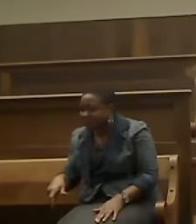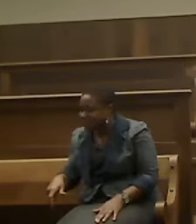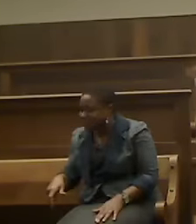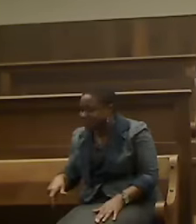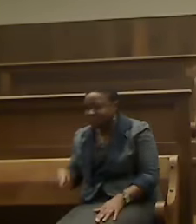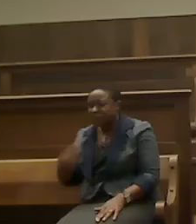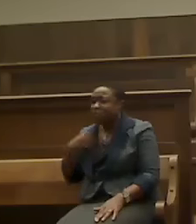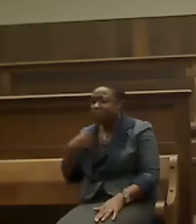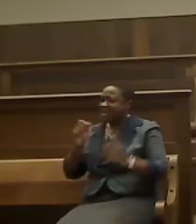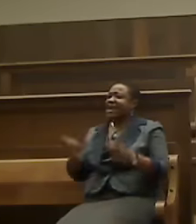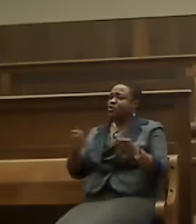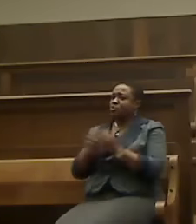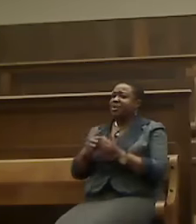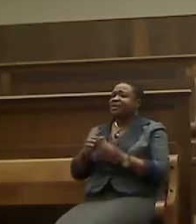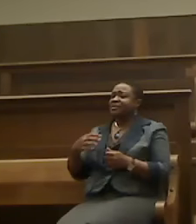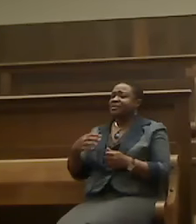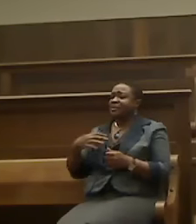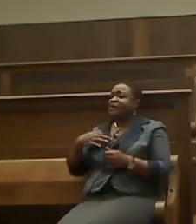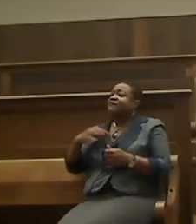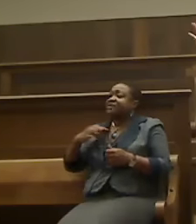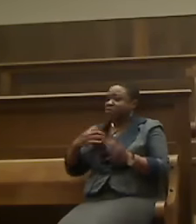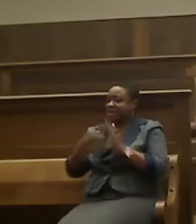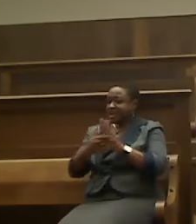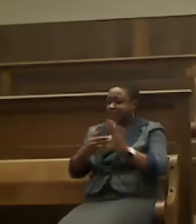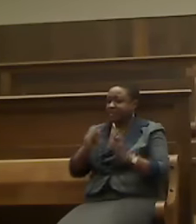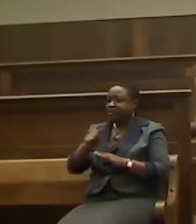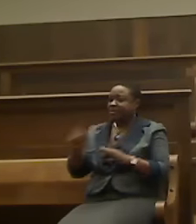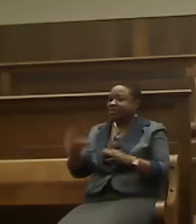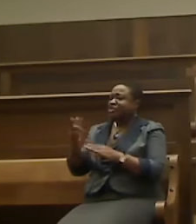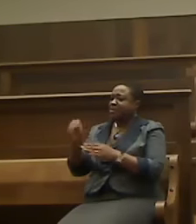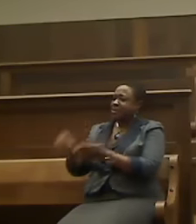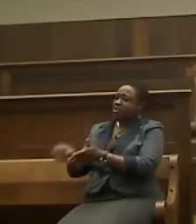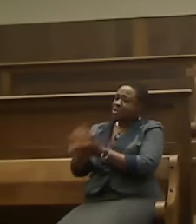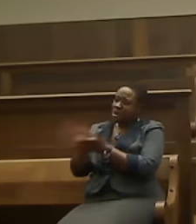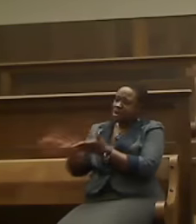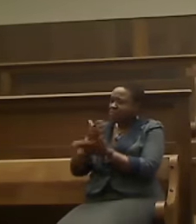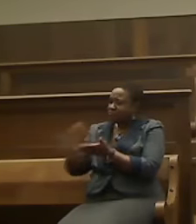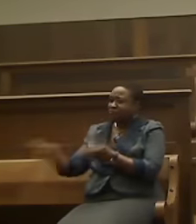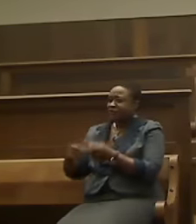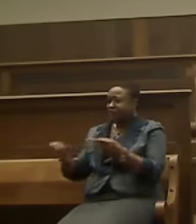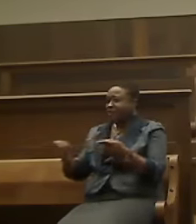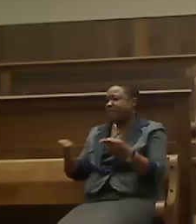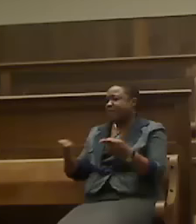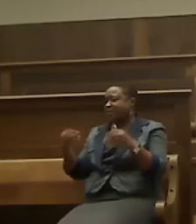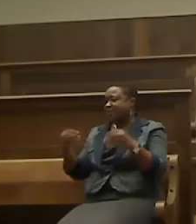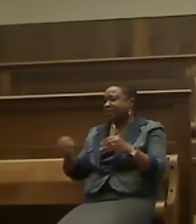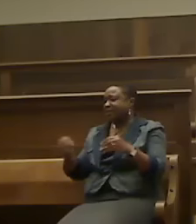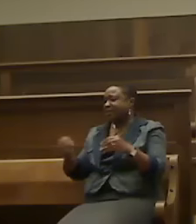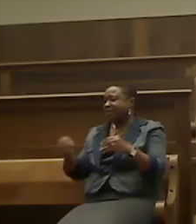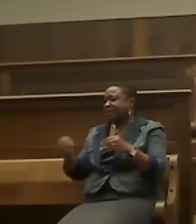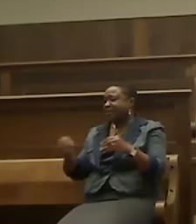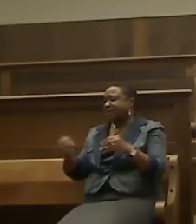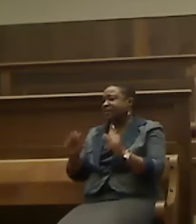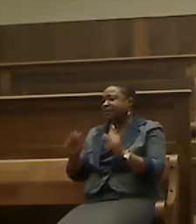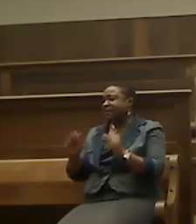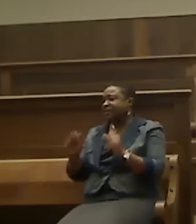can handle it with the voluntary labeling, and we can drive GMOs out of the market. We know that some conventional